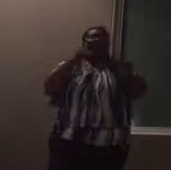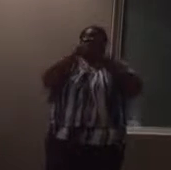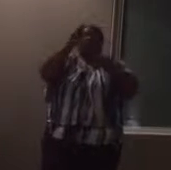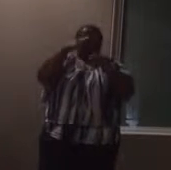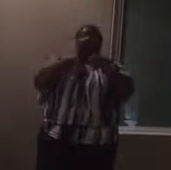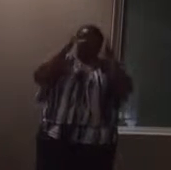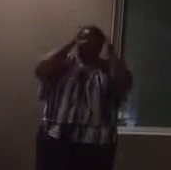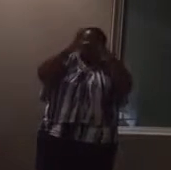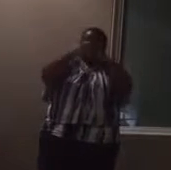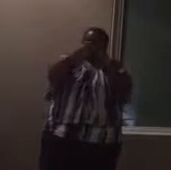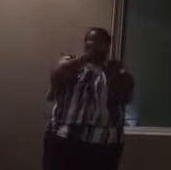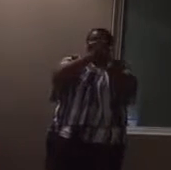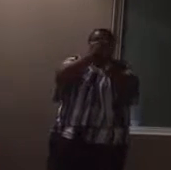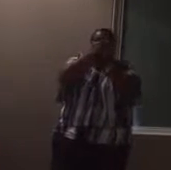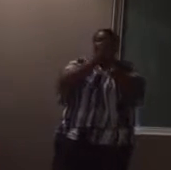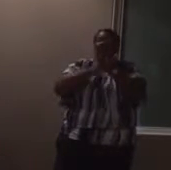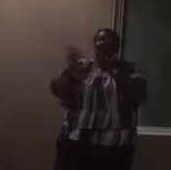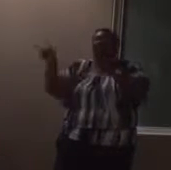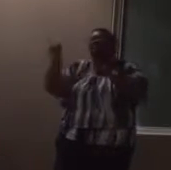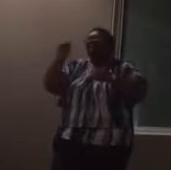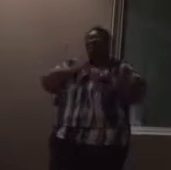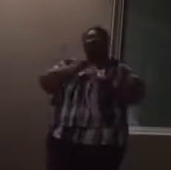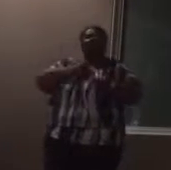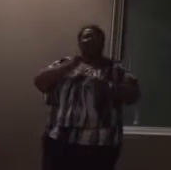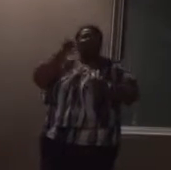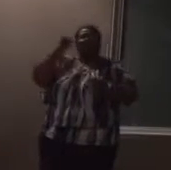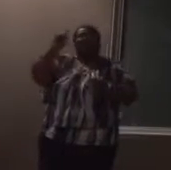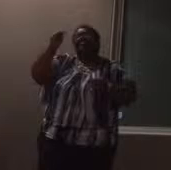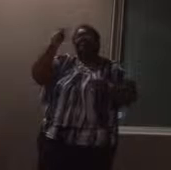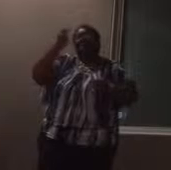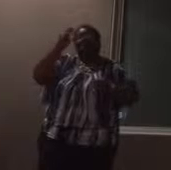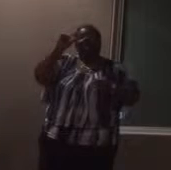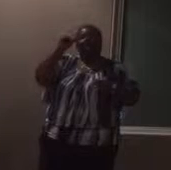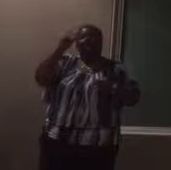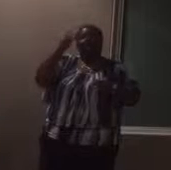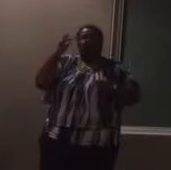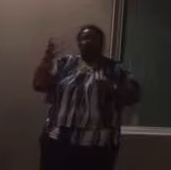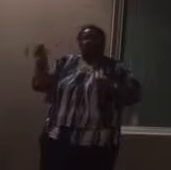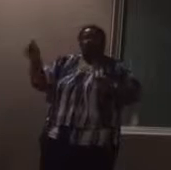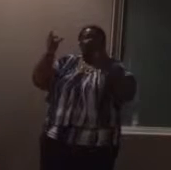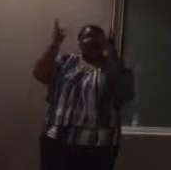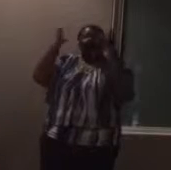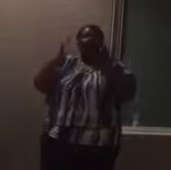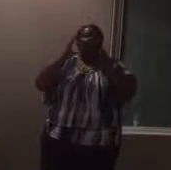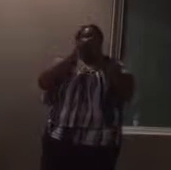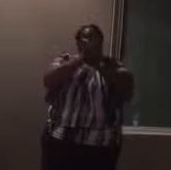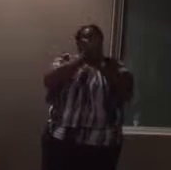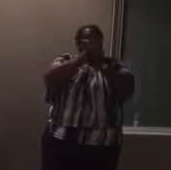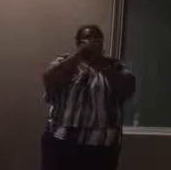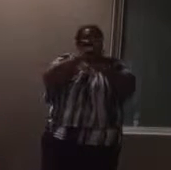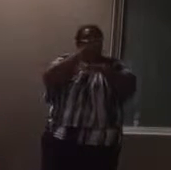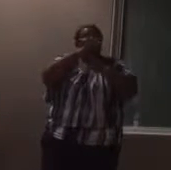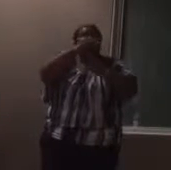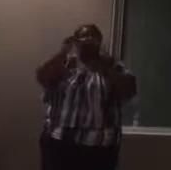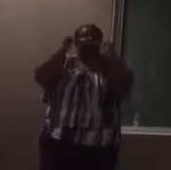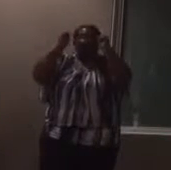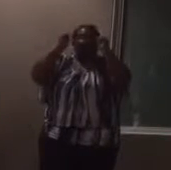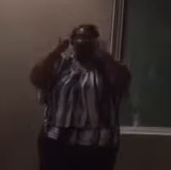Okay, so as I said, I focus on the academic components. Thelma Schroeder is here. She's the Director of Academic Advising